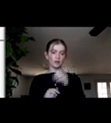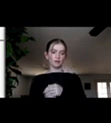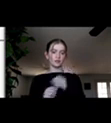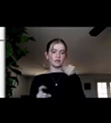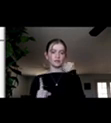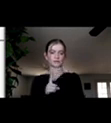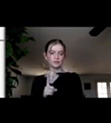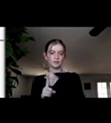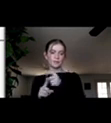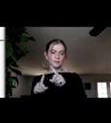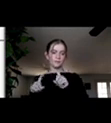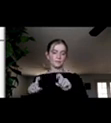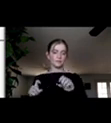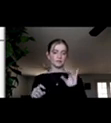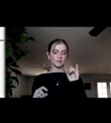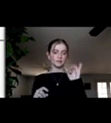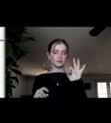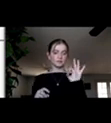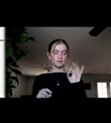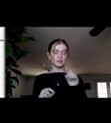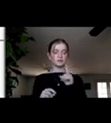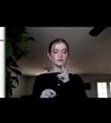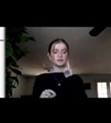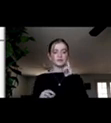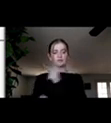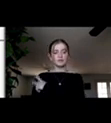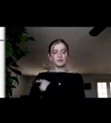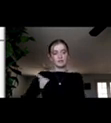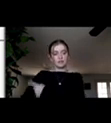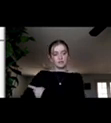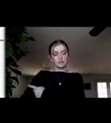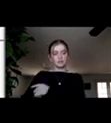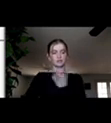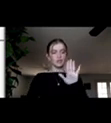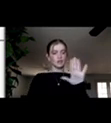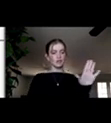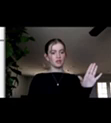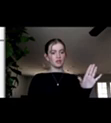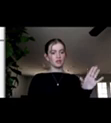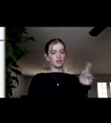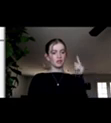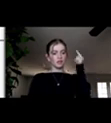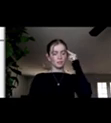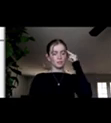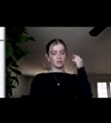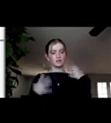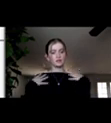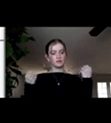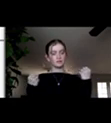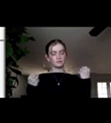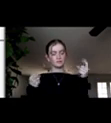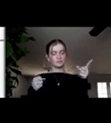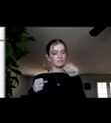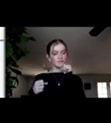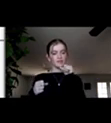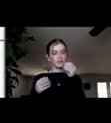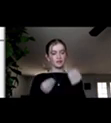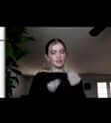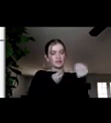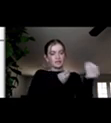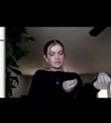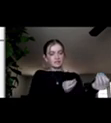Western culture biases impact the testing of deaf patients' mental health, and they are not given the care they need.